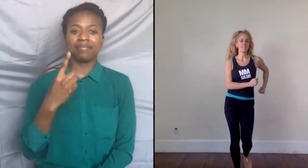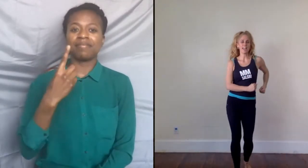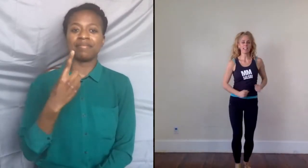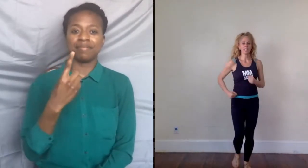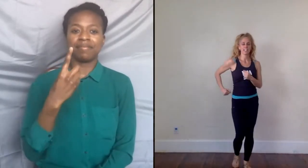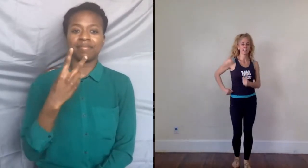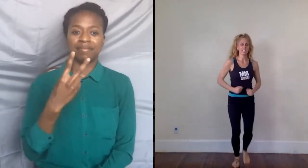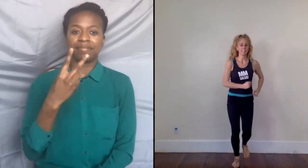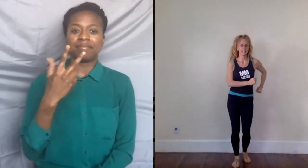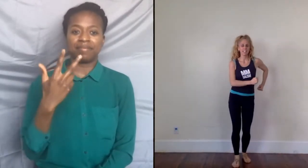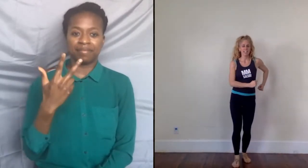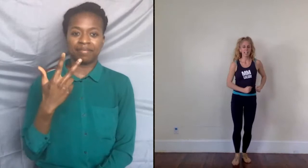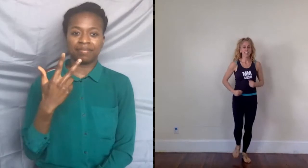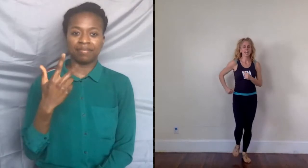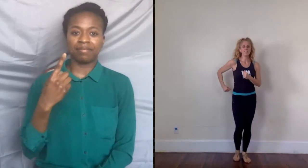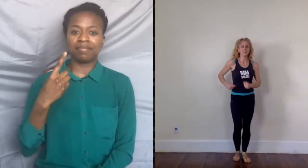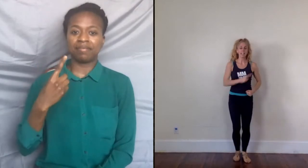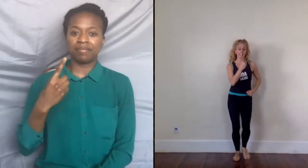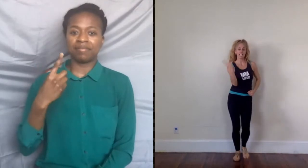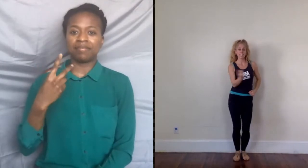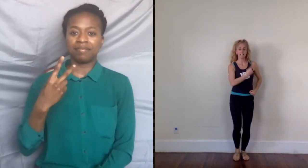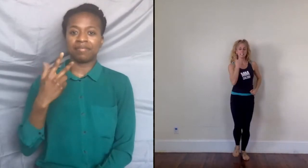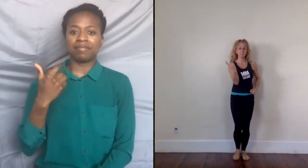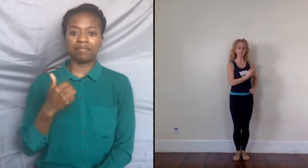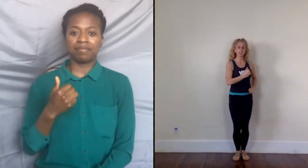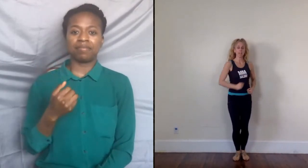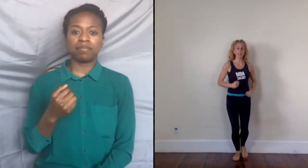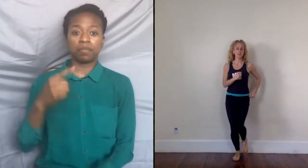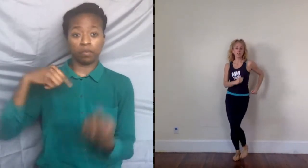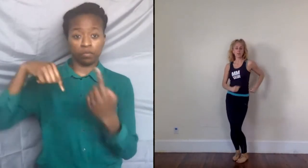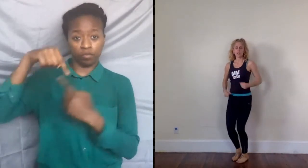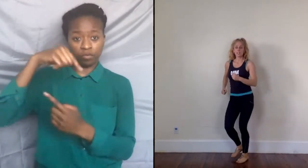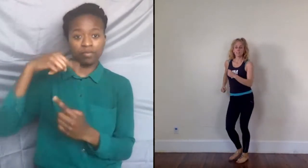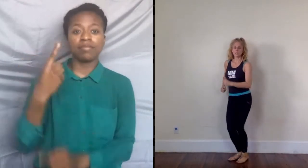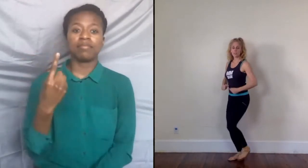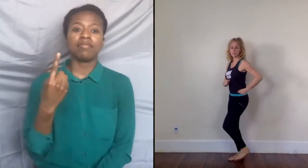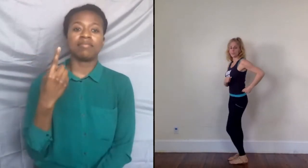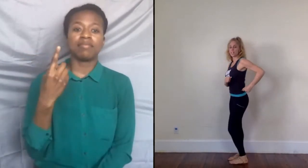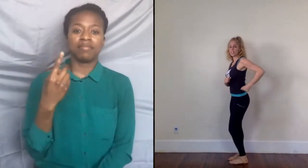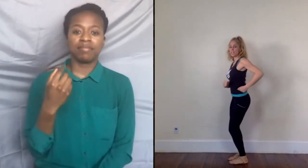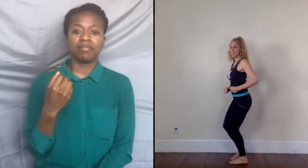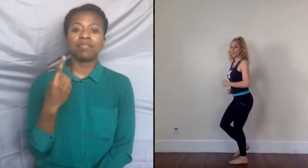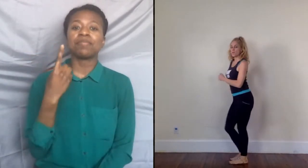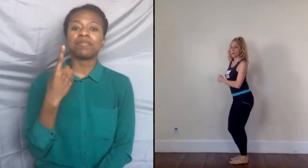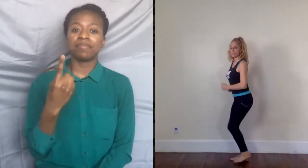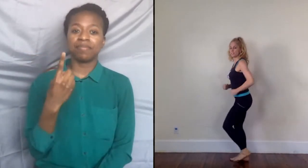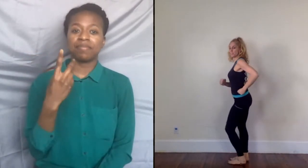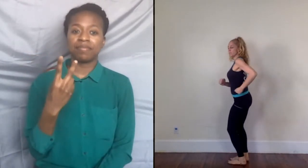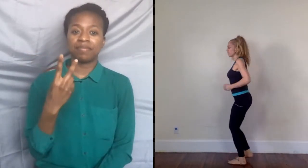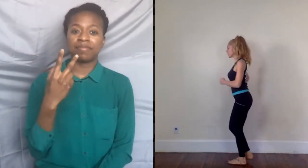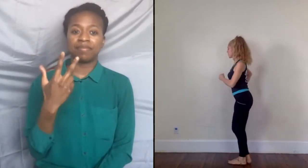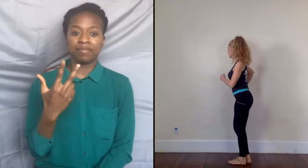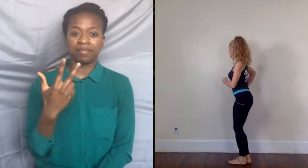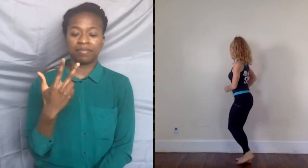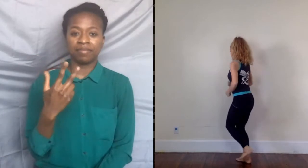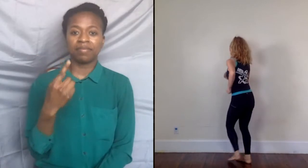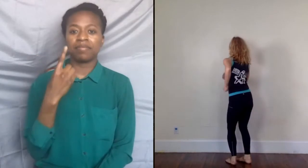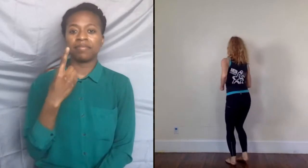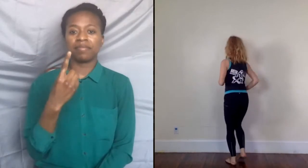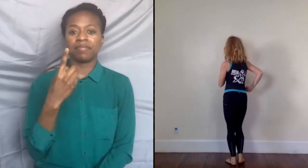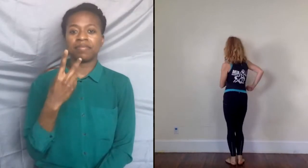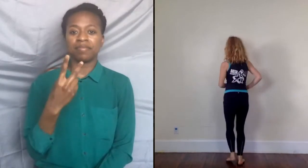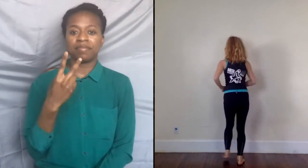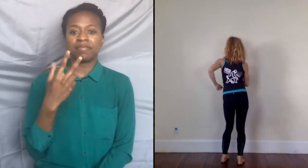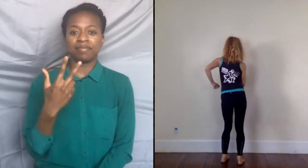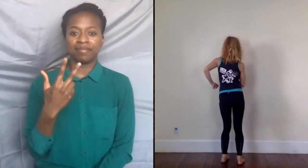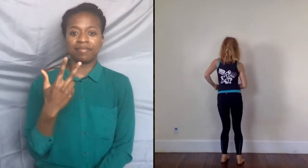And back. And back. In a circle. And 2, 3. 1, 2, 3.